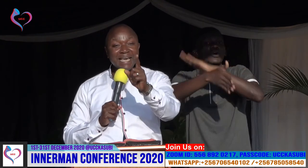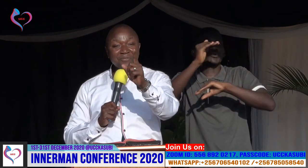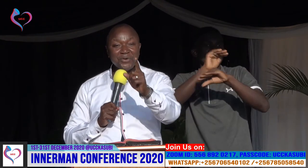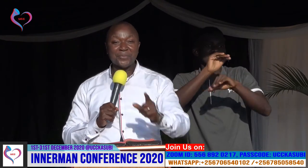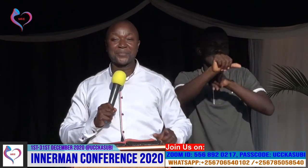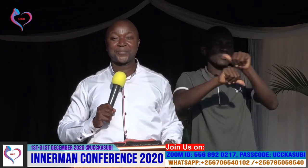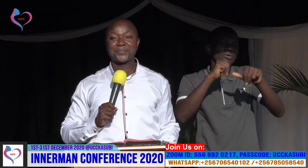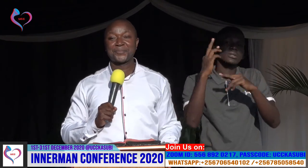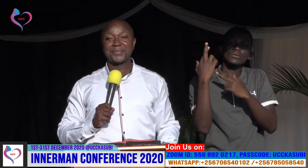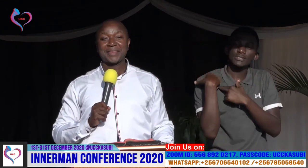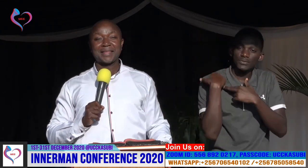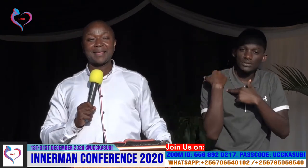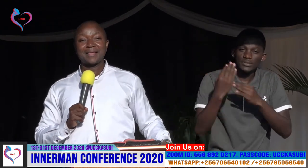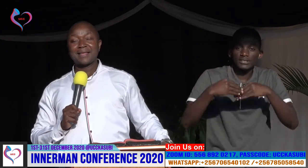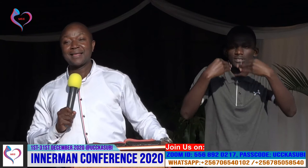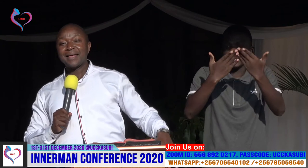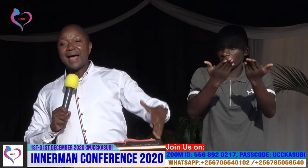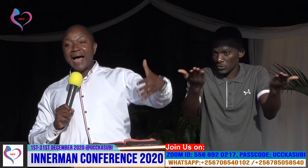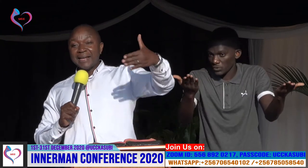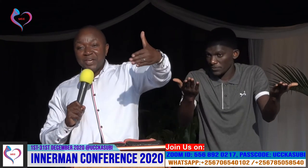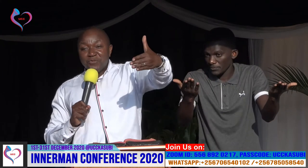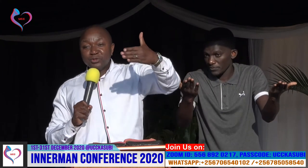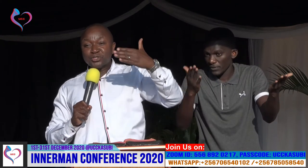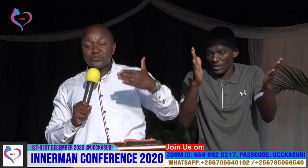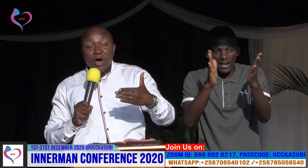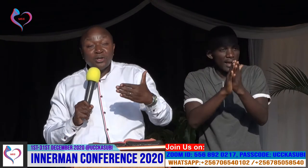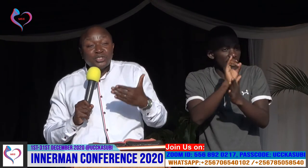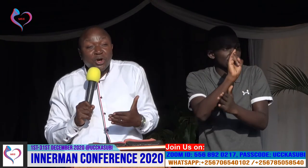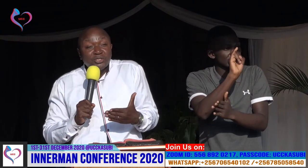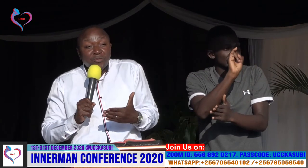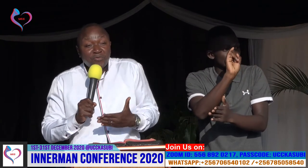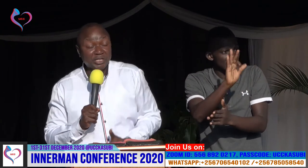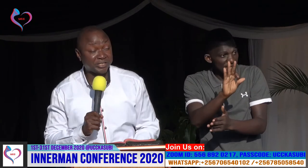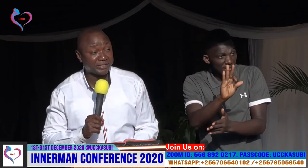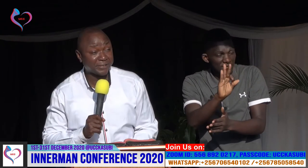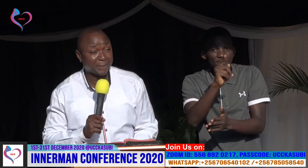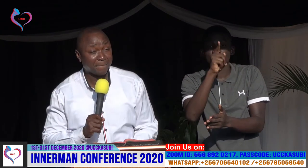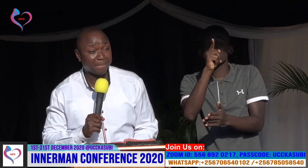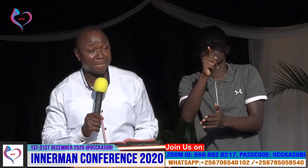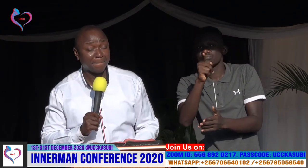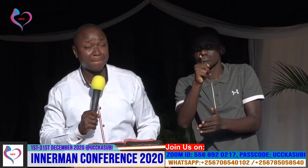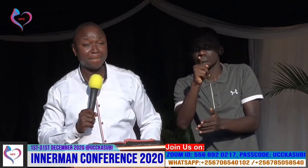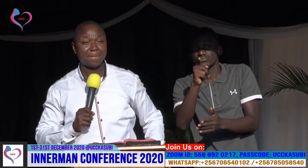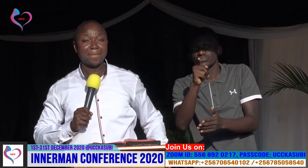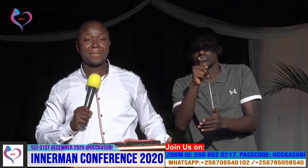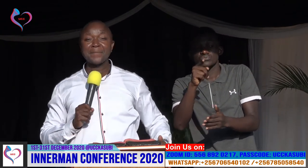He gave you. And if you fall short of it, woe